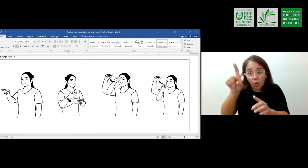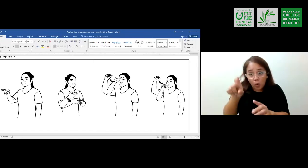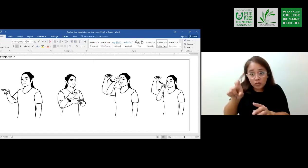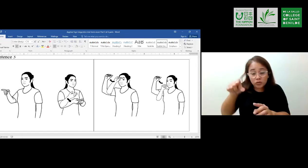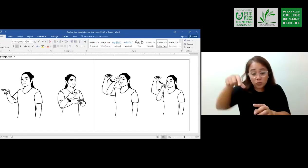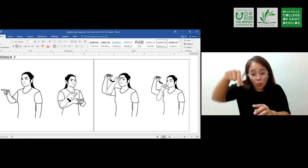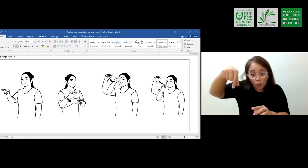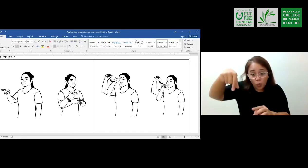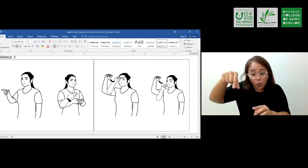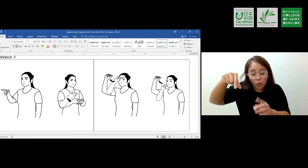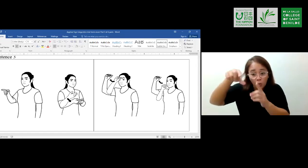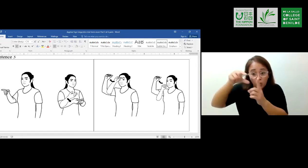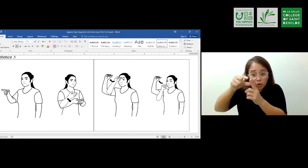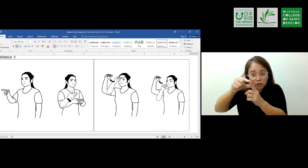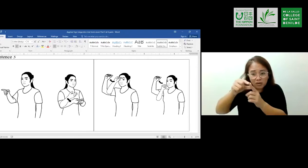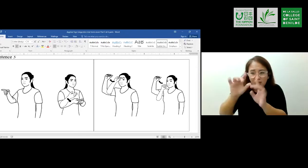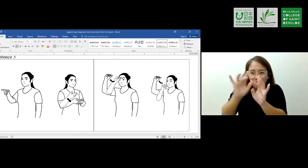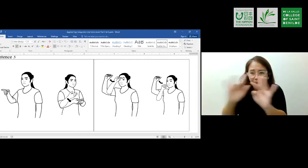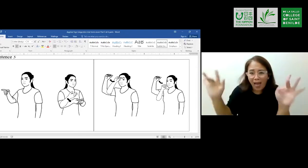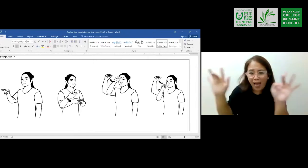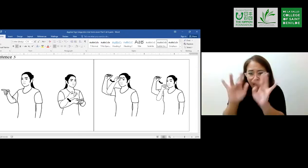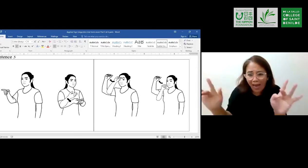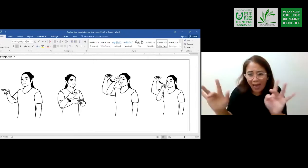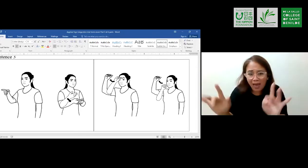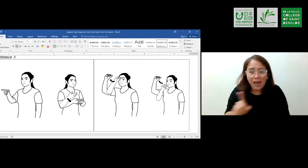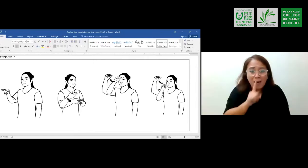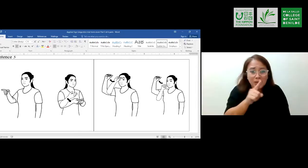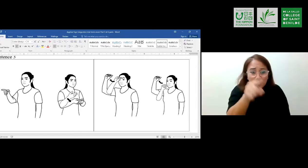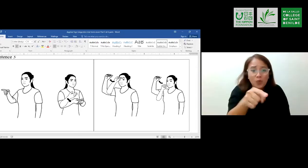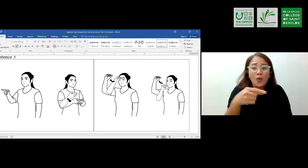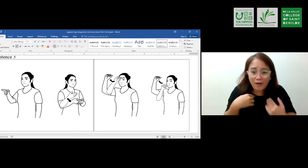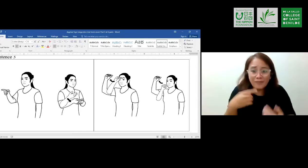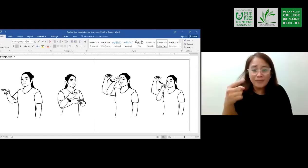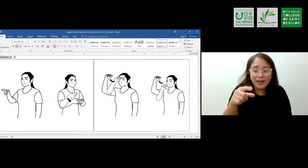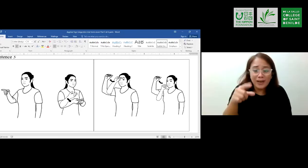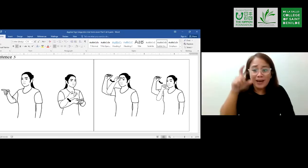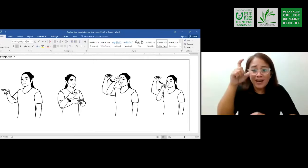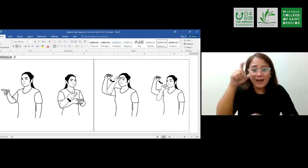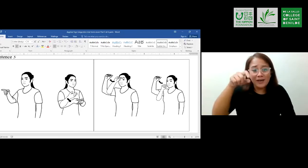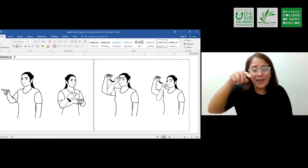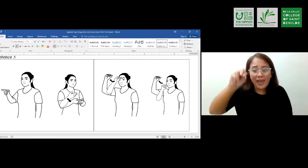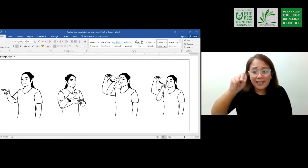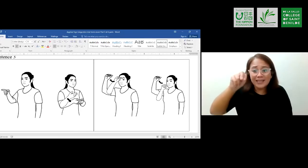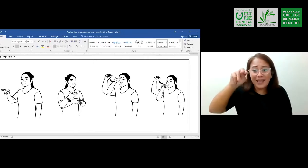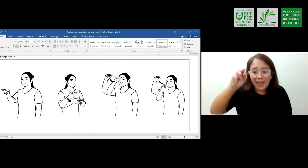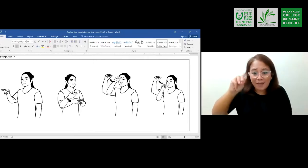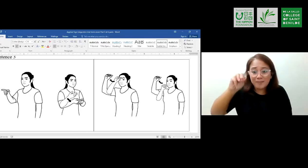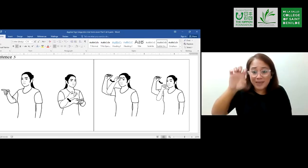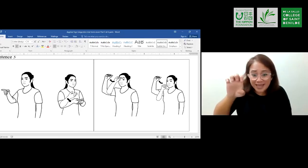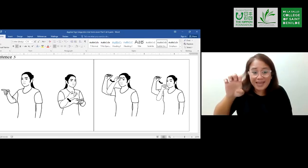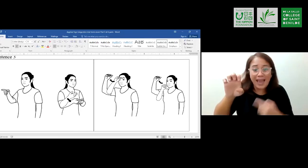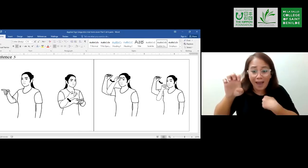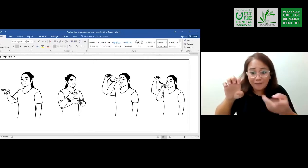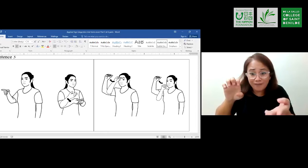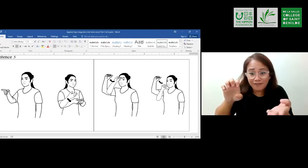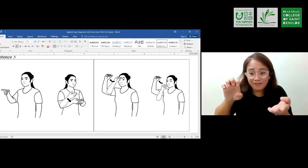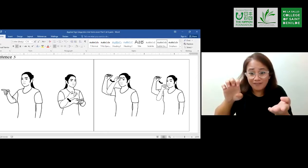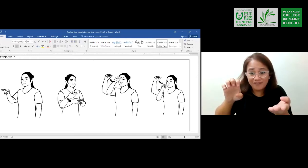non-manual expression that's carrying the question here. So even though,